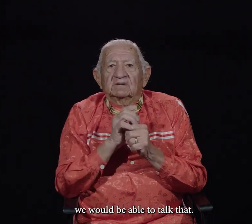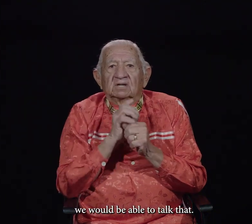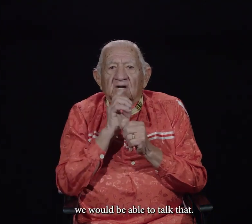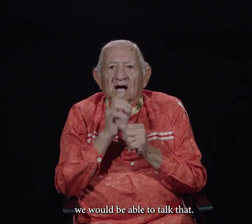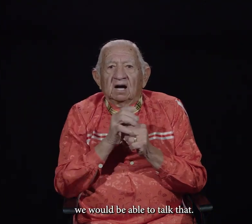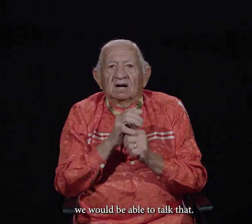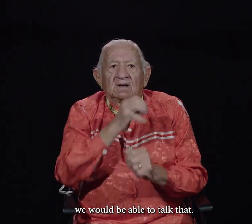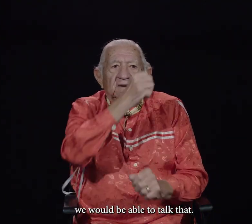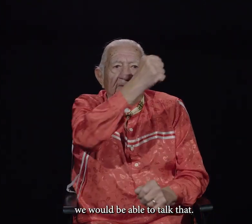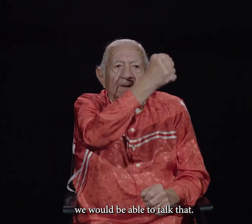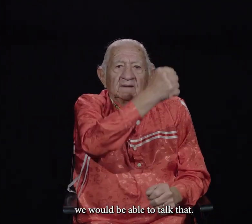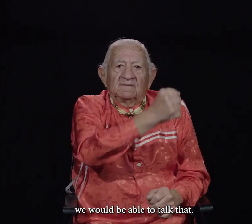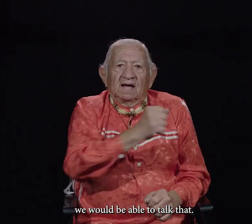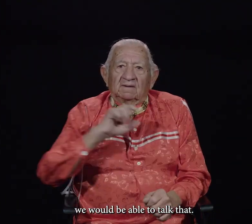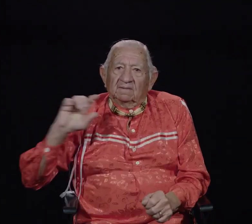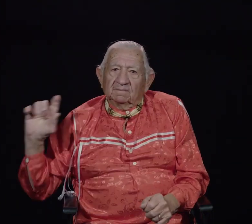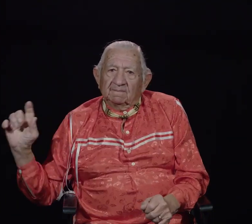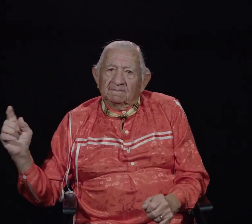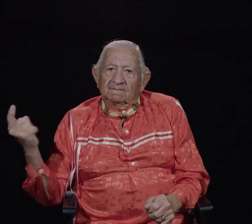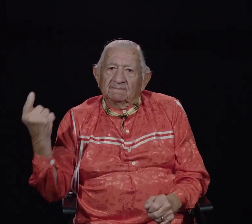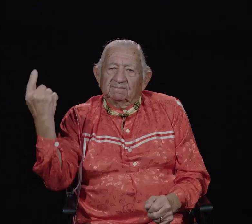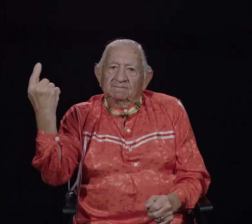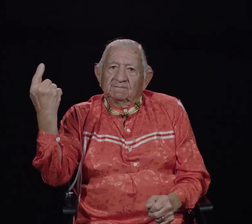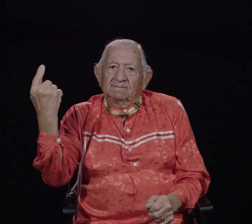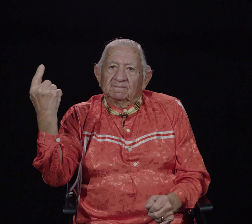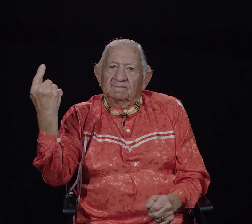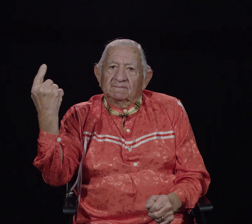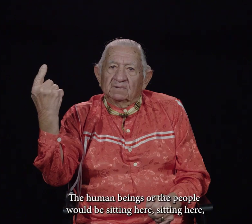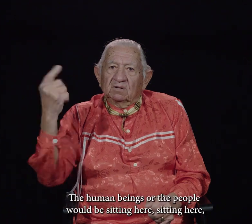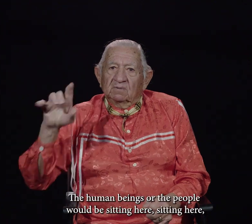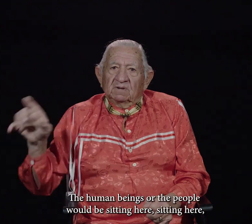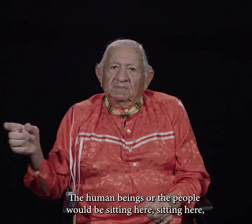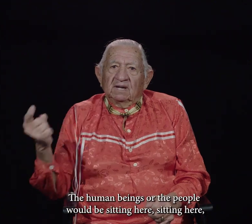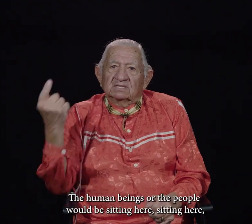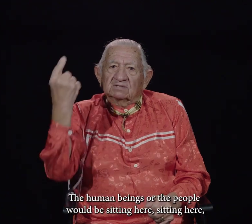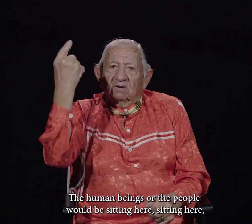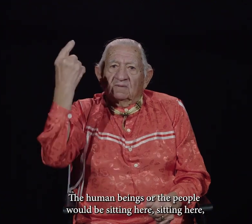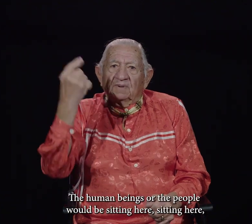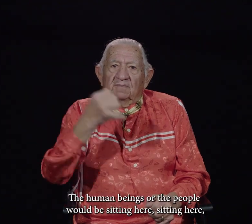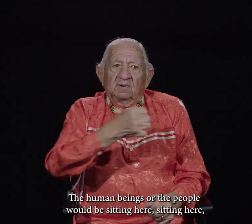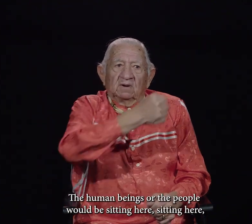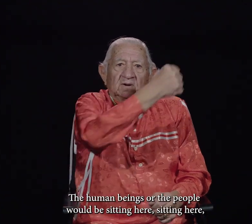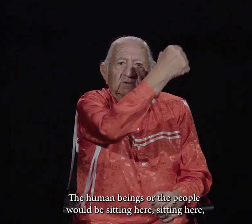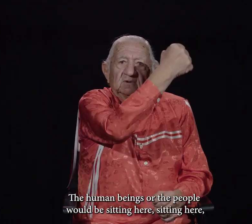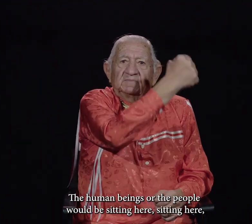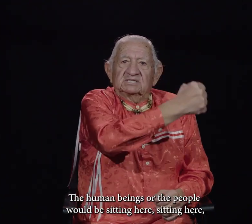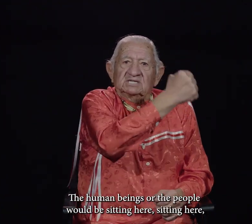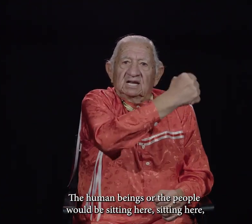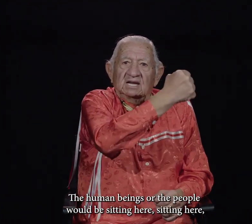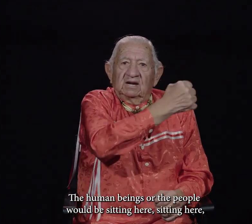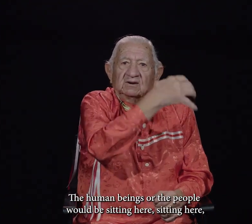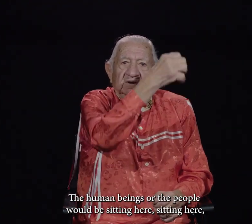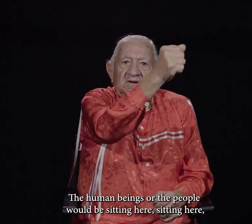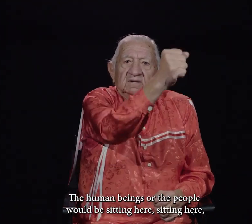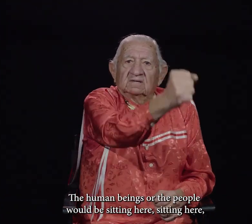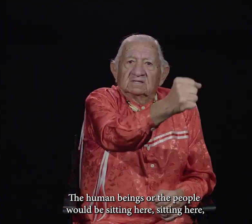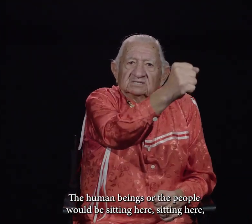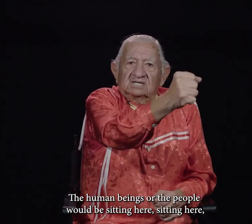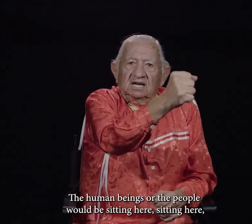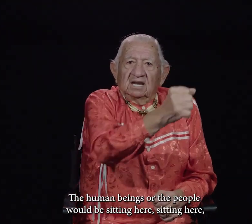to talk that the human beings or the people would be sitting here, sitting